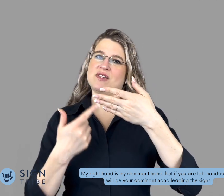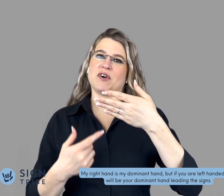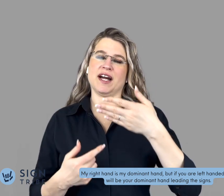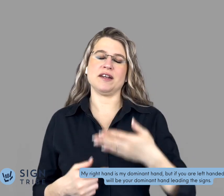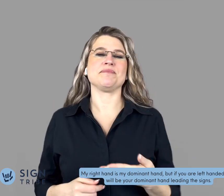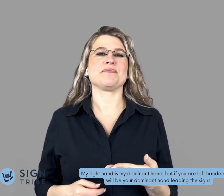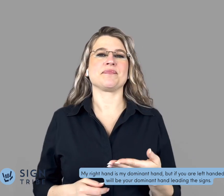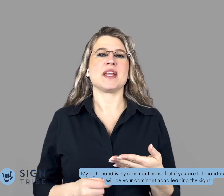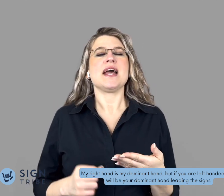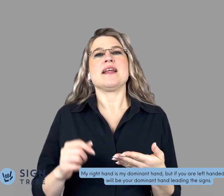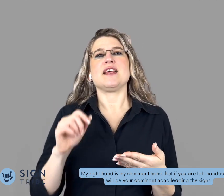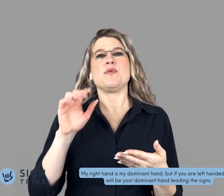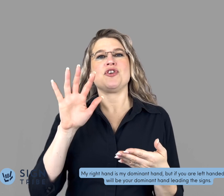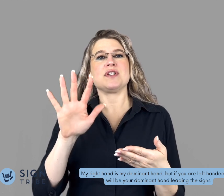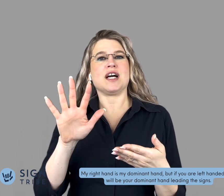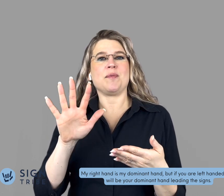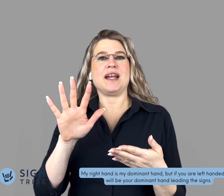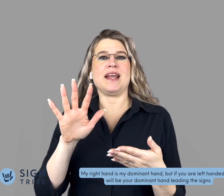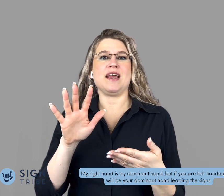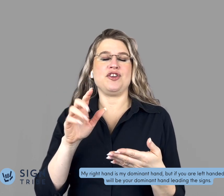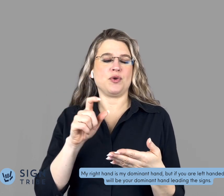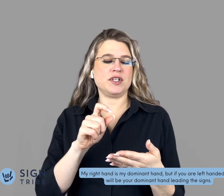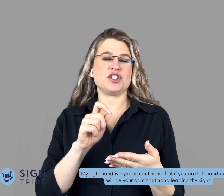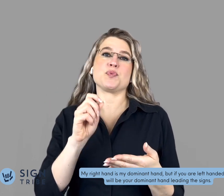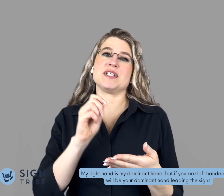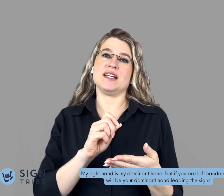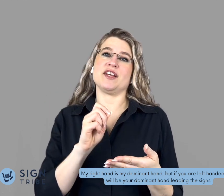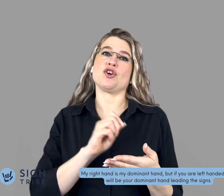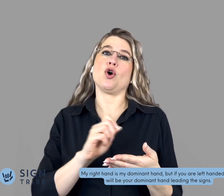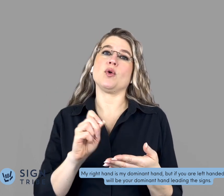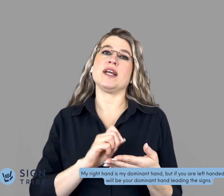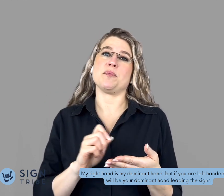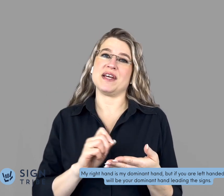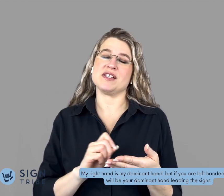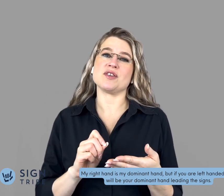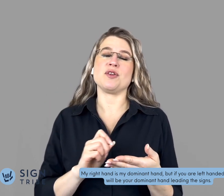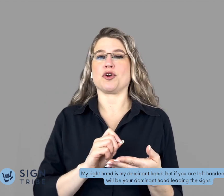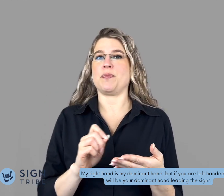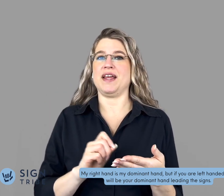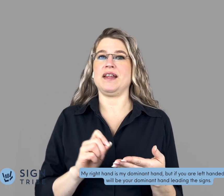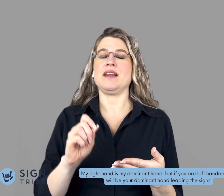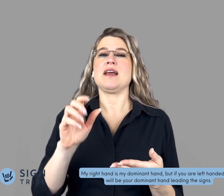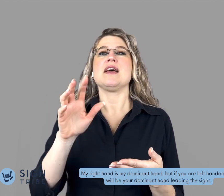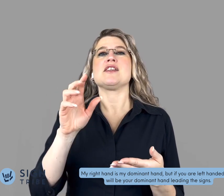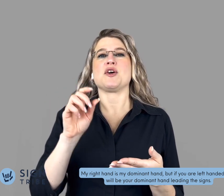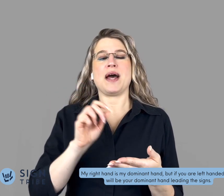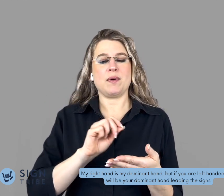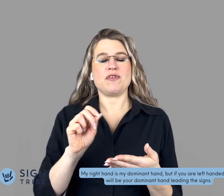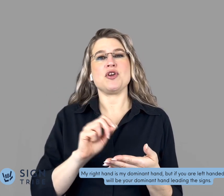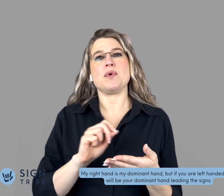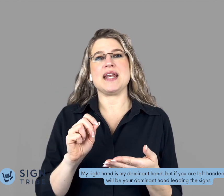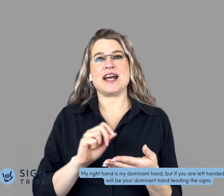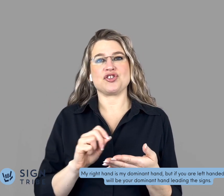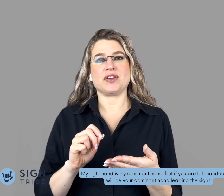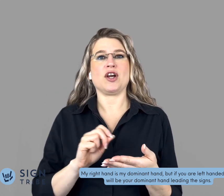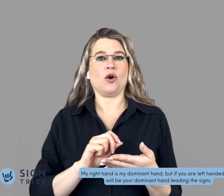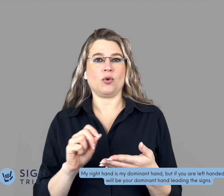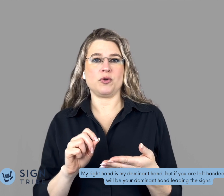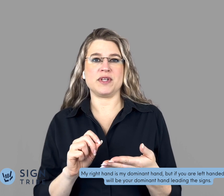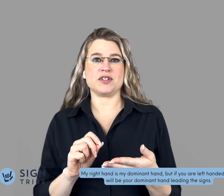fine. Then with your dominant hand, you're going to just pretend like you're holding a pencil or a pen. So however you would naturally hold a pencil or